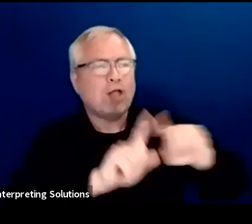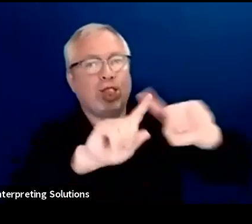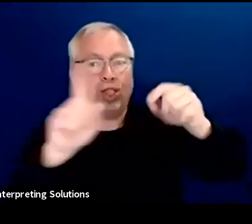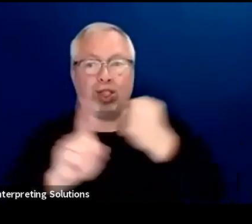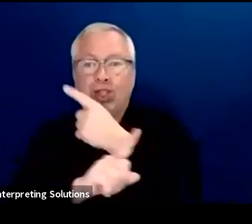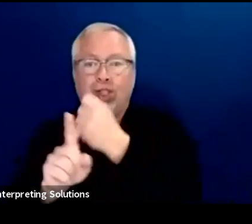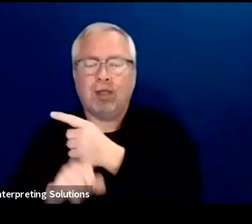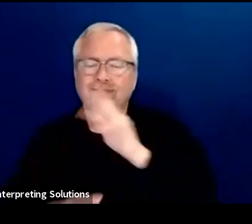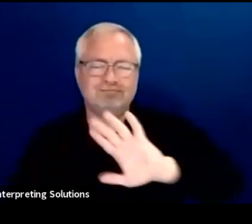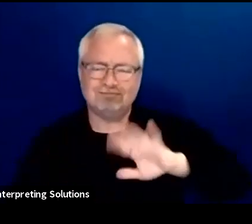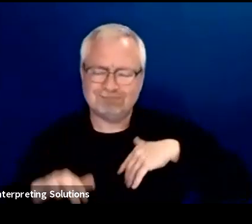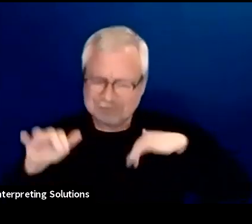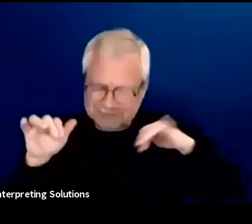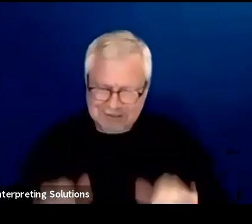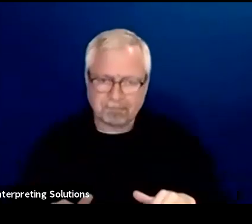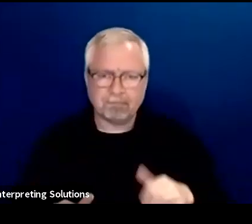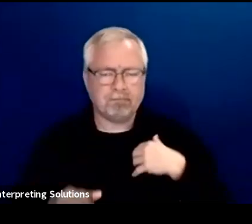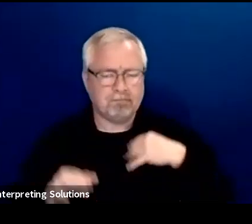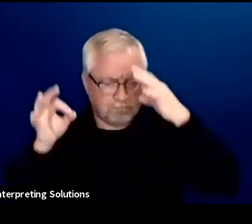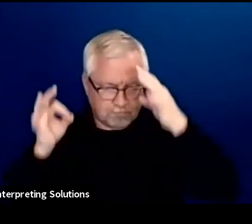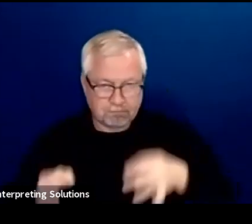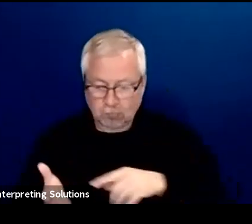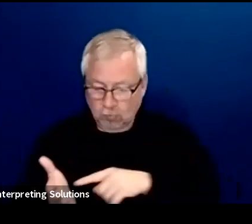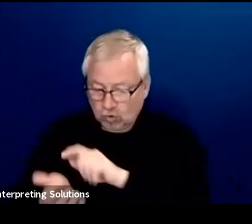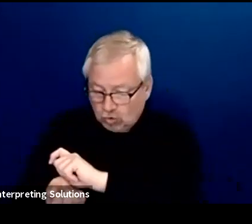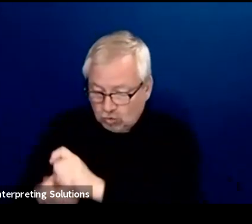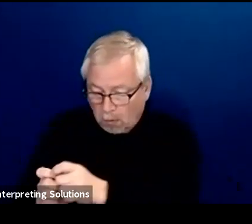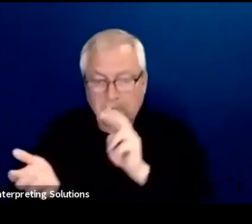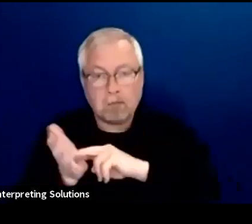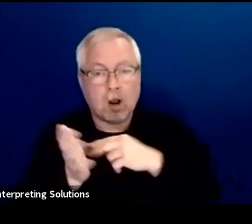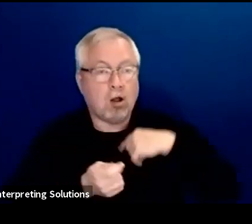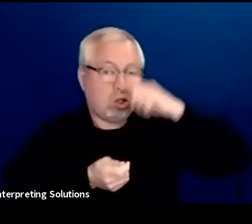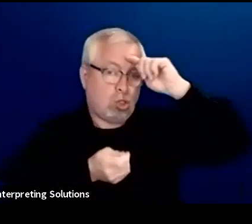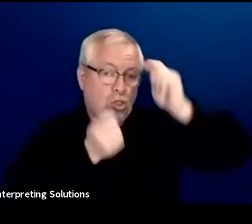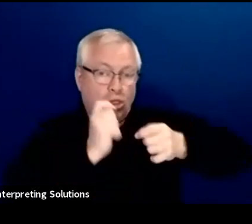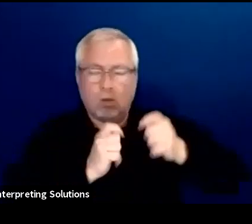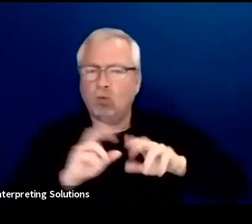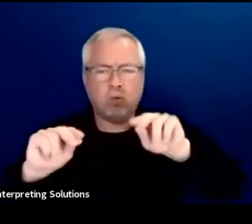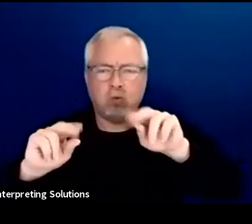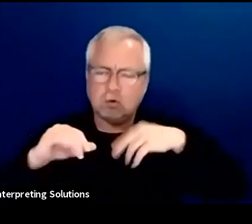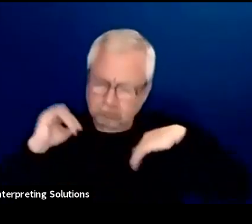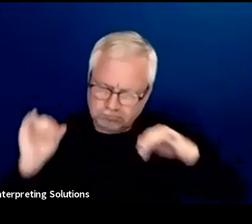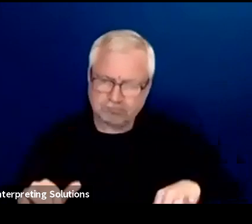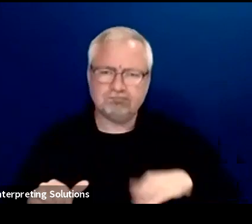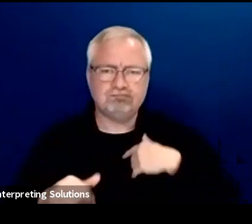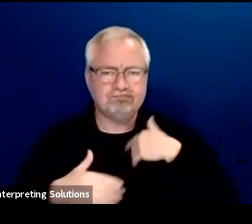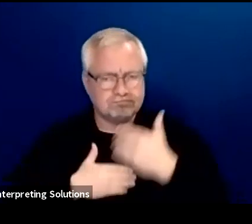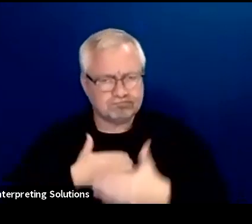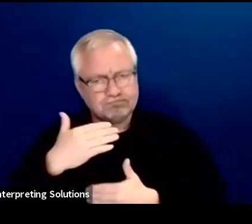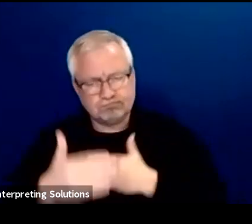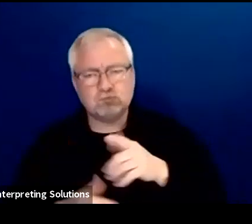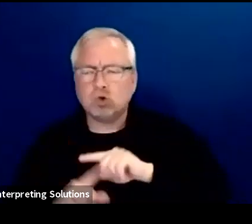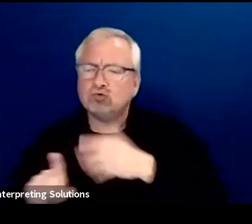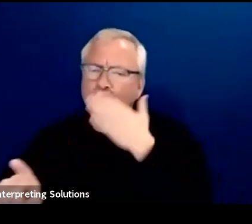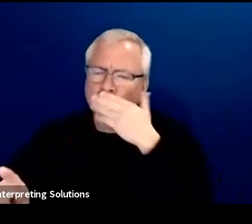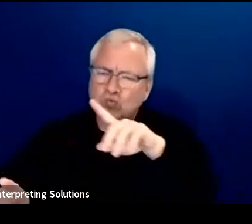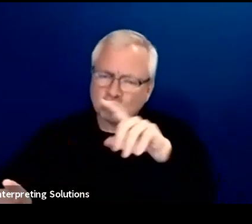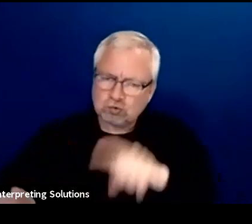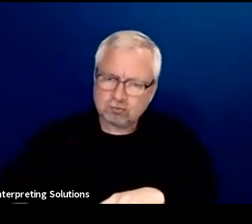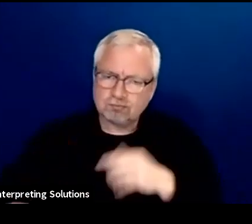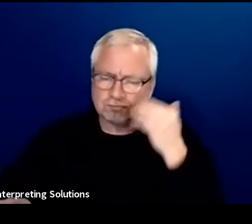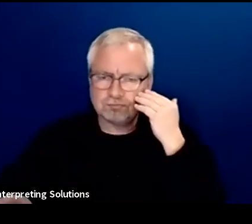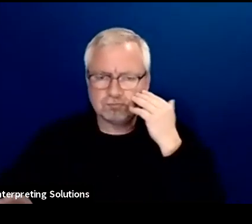of confidence interval that was on their models. So it's a great question. It's one that people are asking. I think, and we'll do this, and